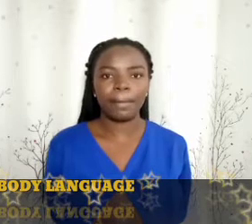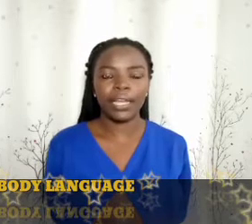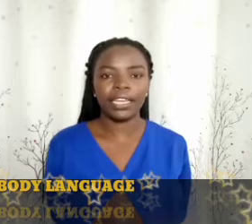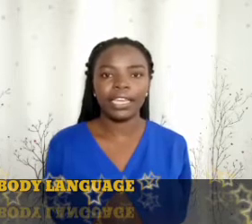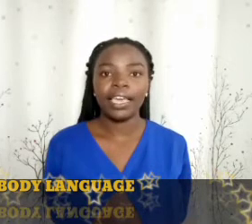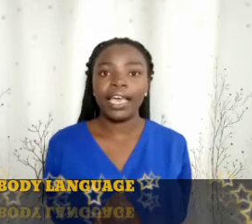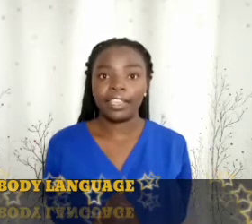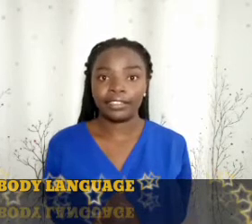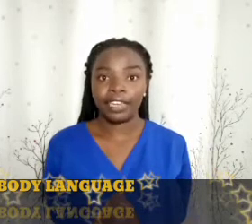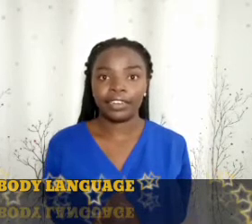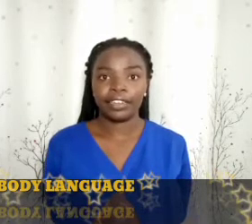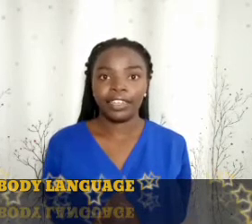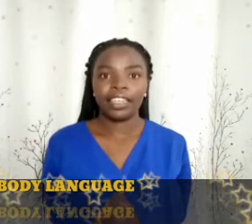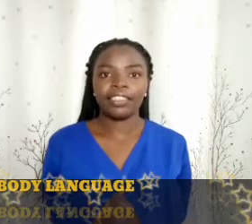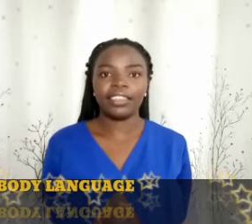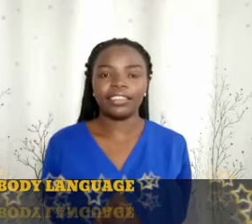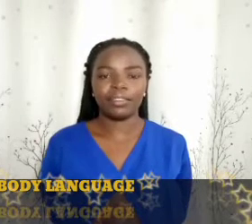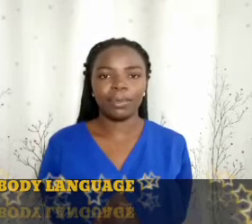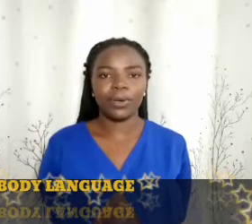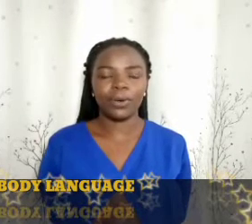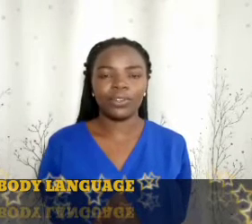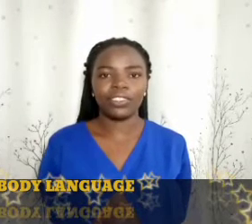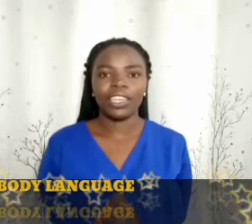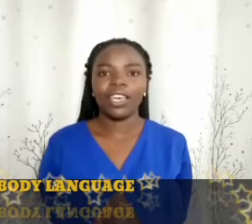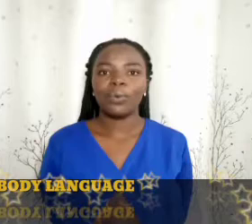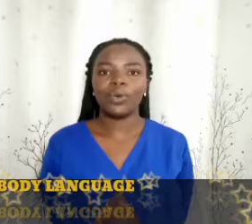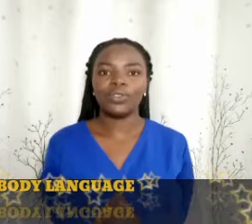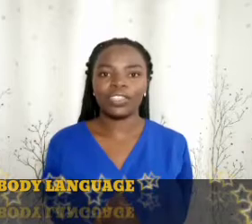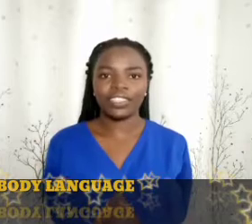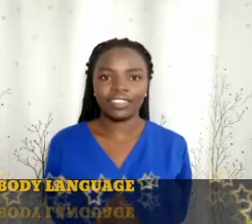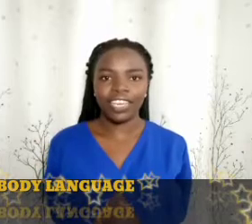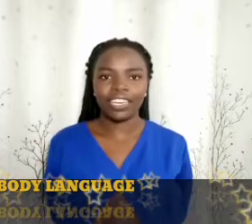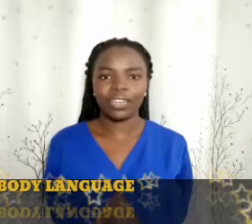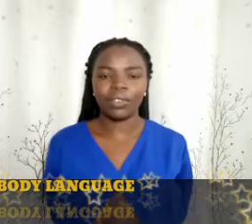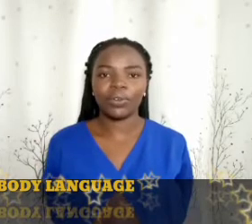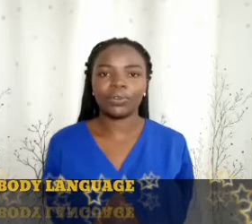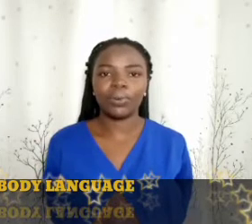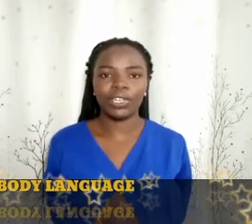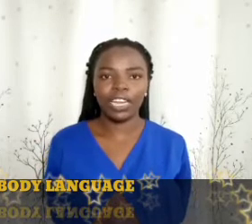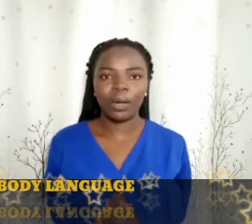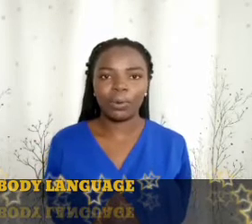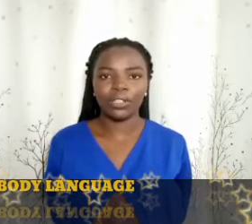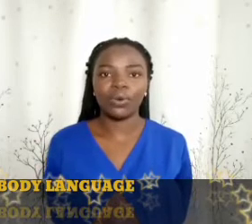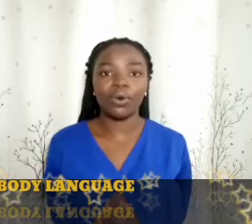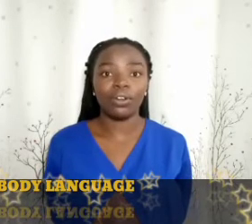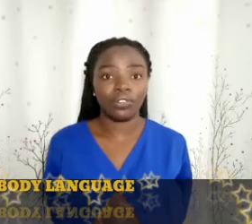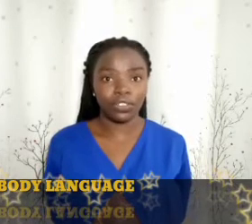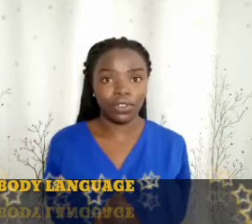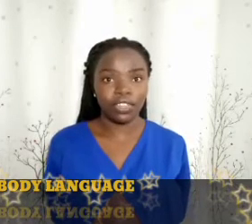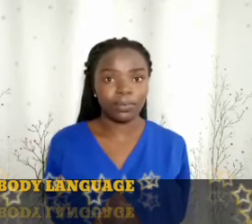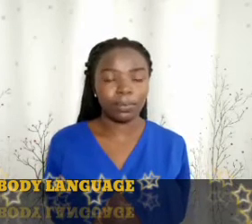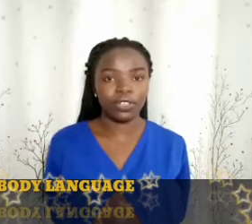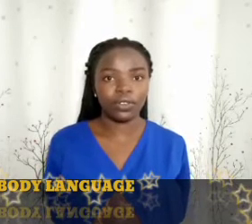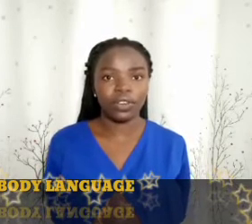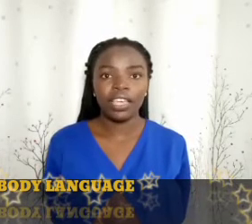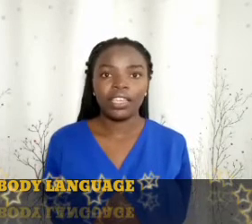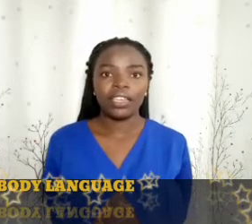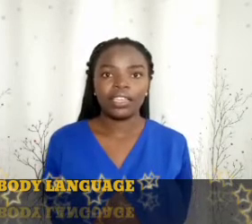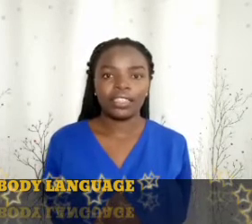accompany a sign. This is because when you are just signing without body language or facial expression,